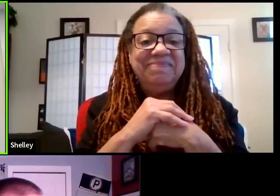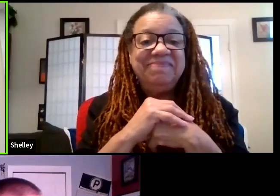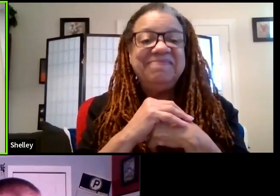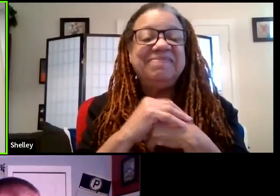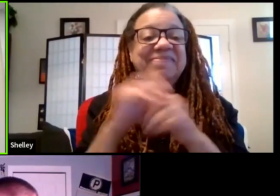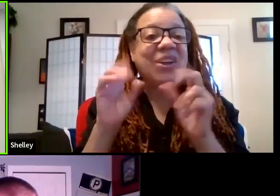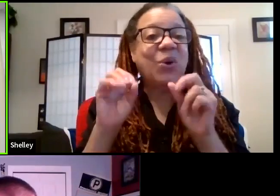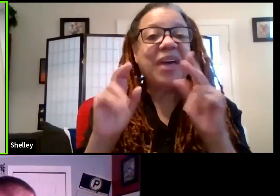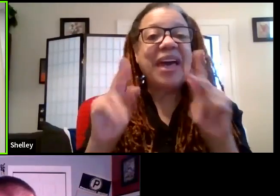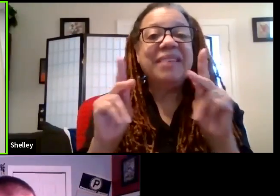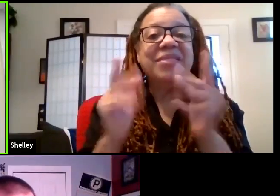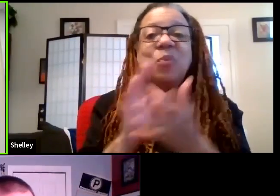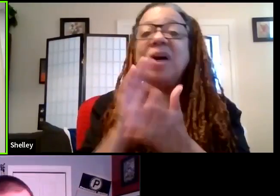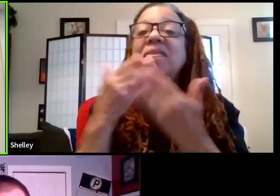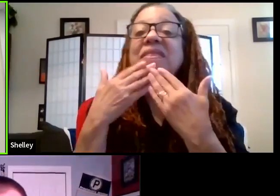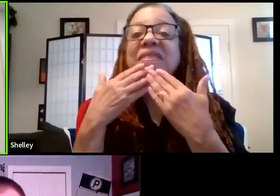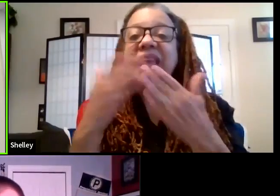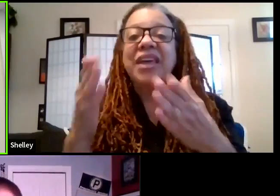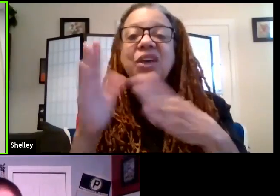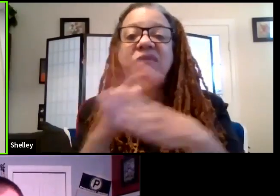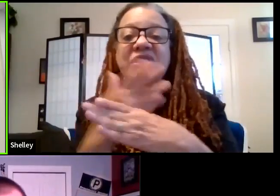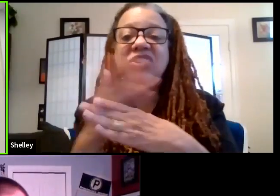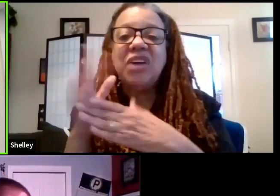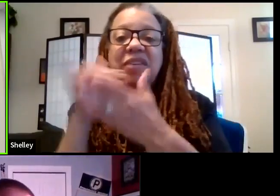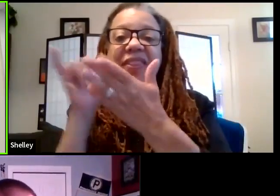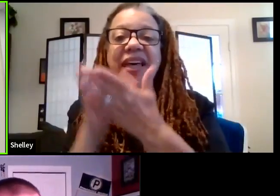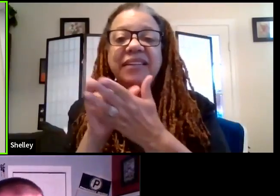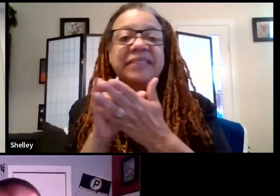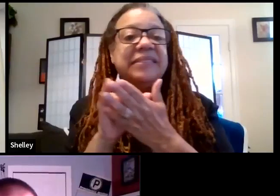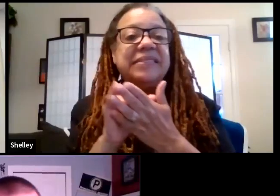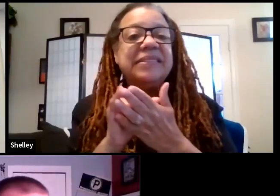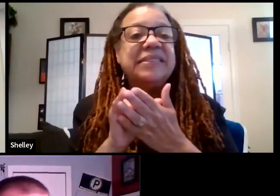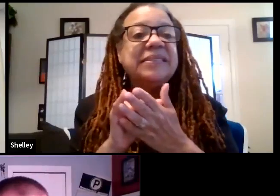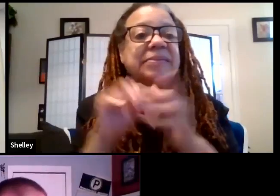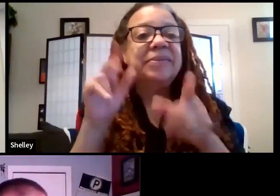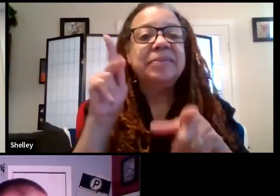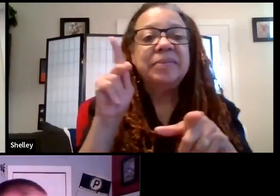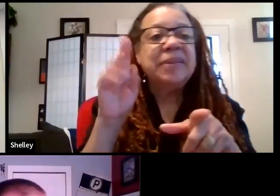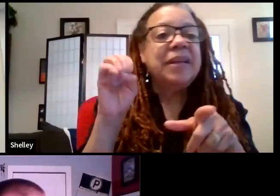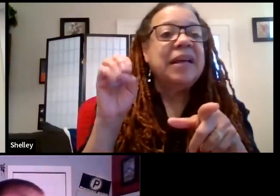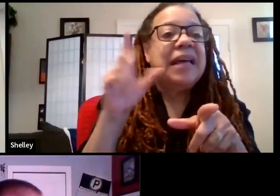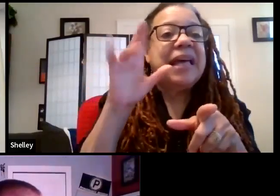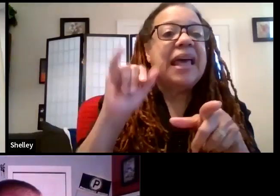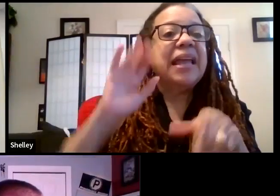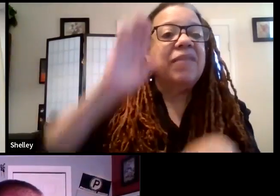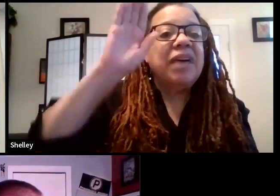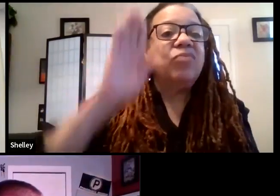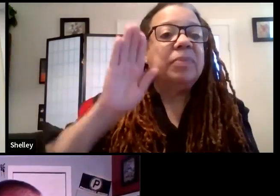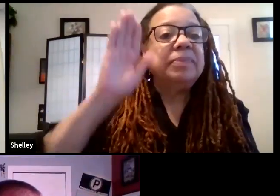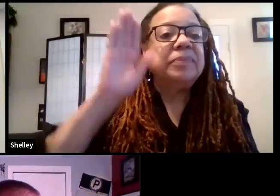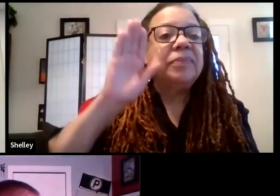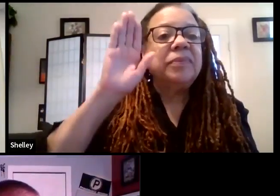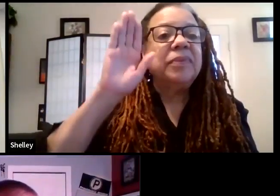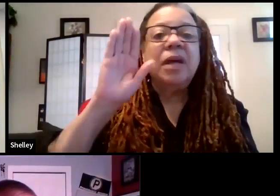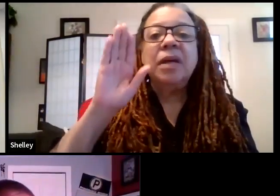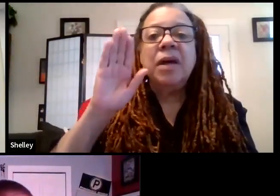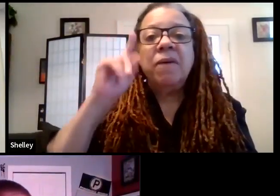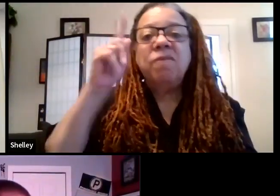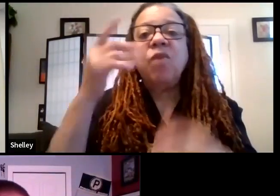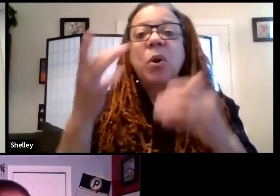All right, well, that's great. Thank you for So sharing. Kelly Donovan's hand. Kelly Donovan's hand is So up. for technology